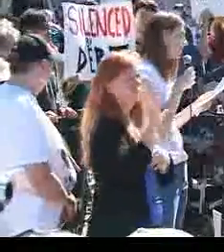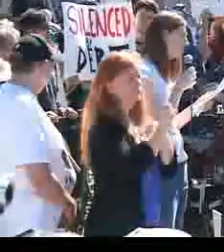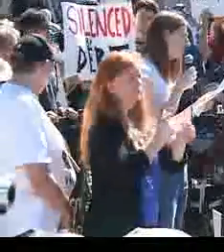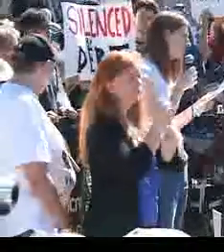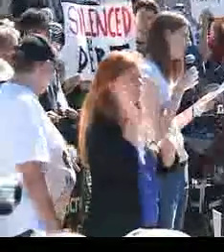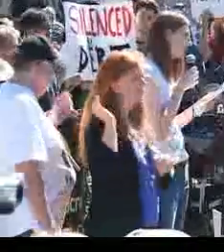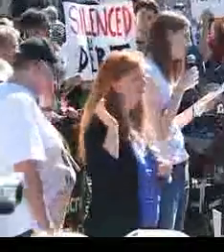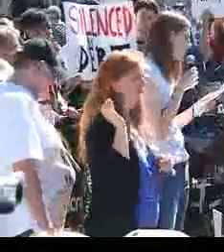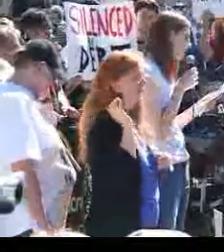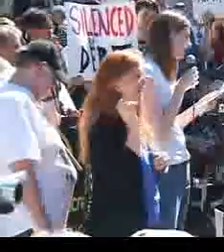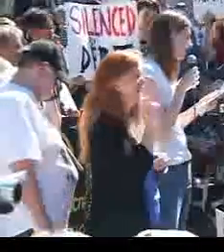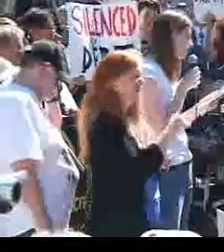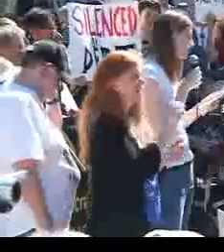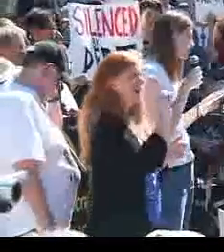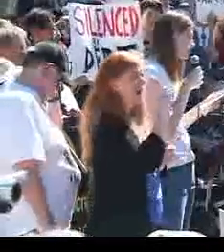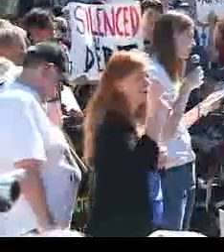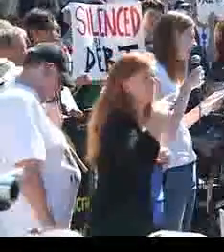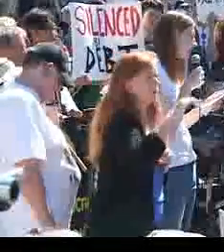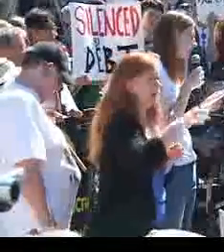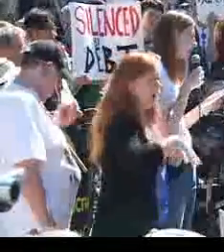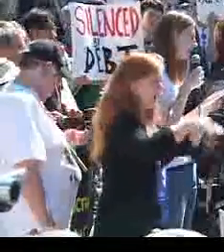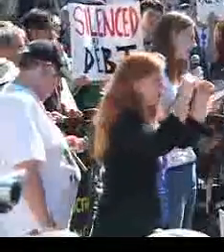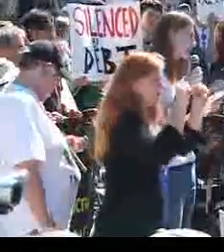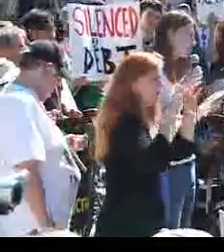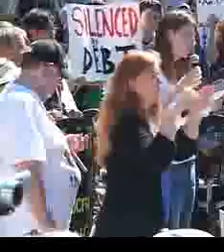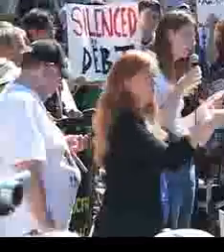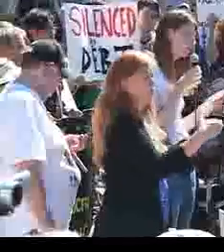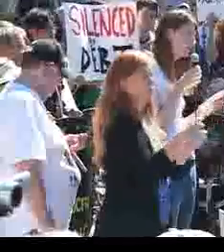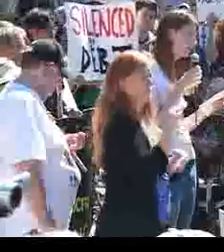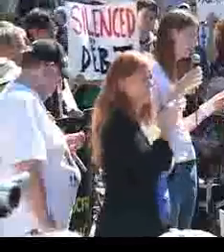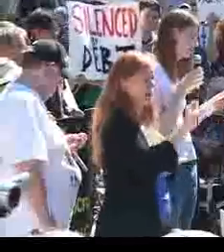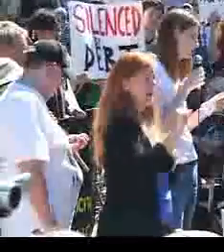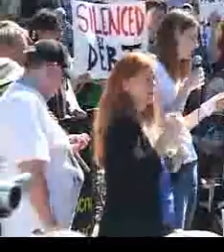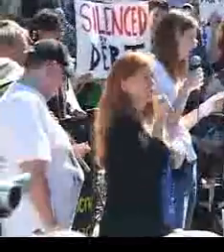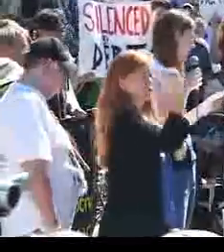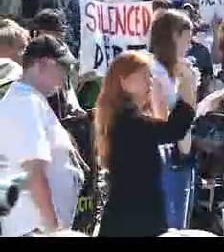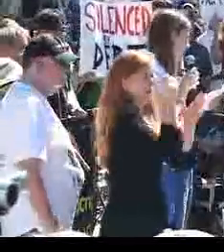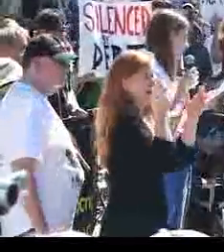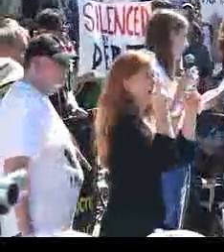lines that turned Occupy encampments into mass strikes here 3 years ago.